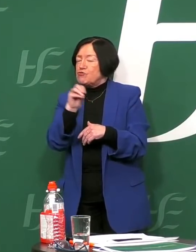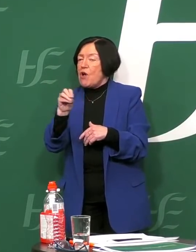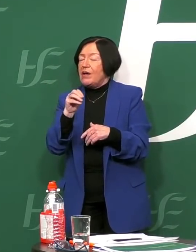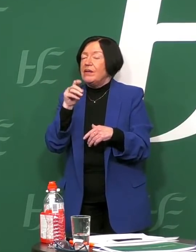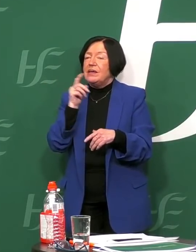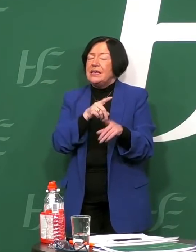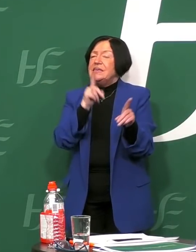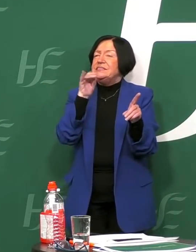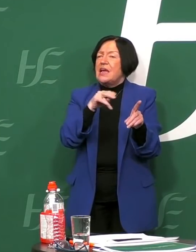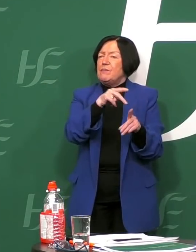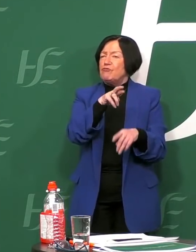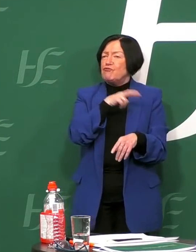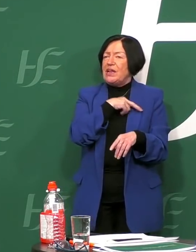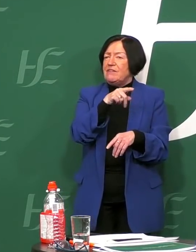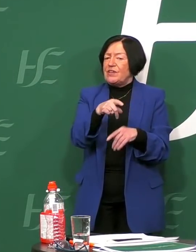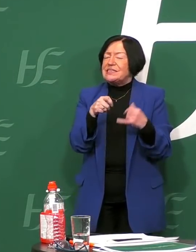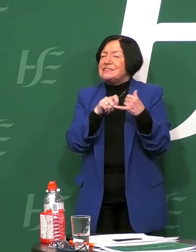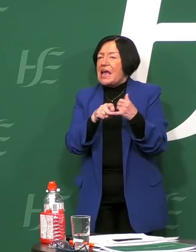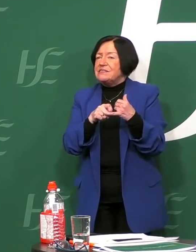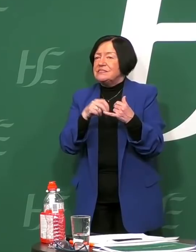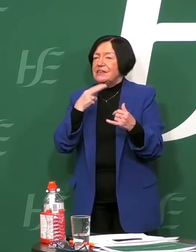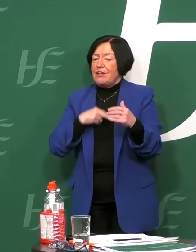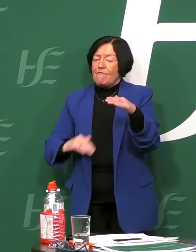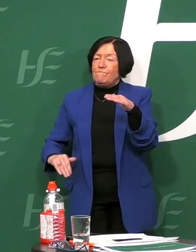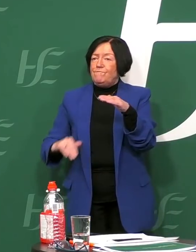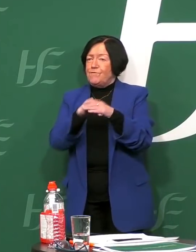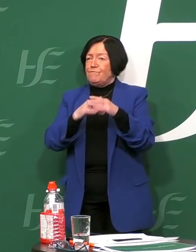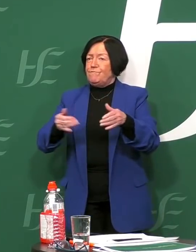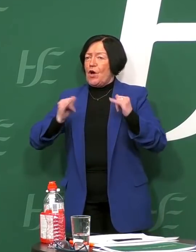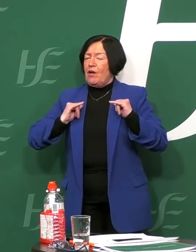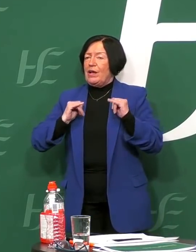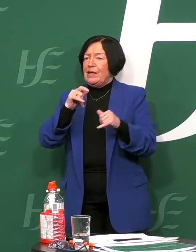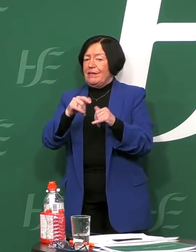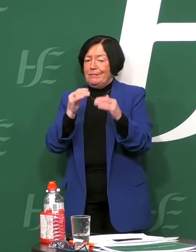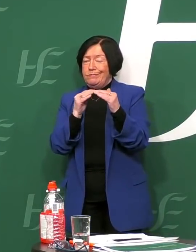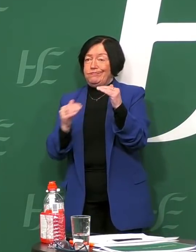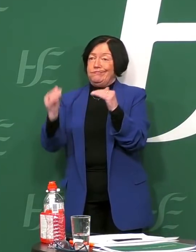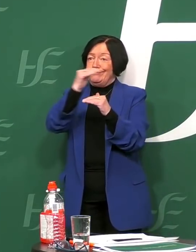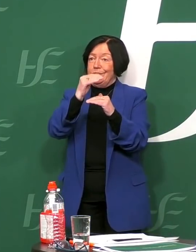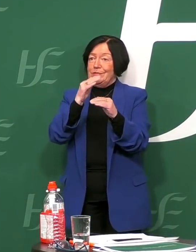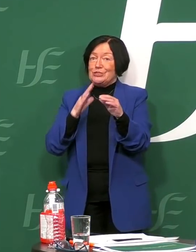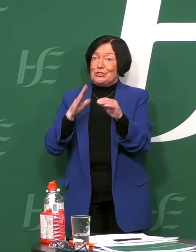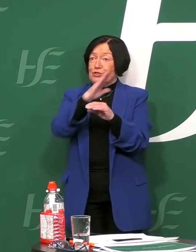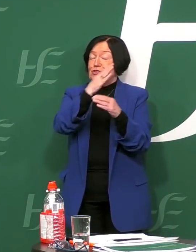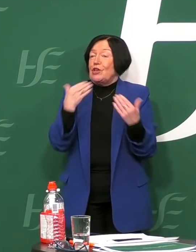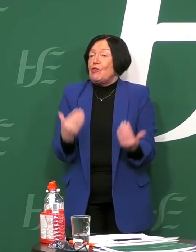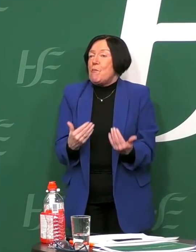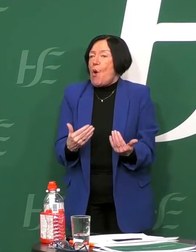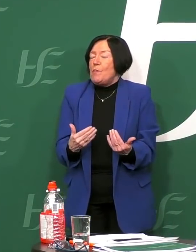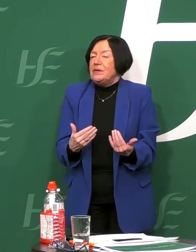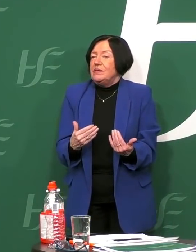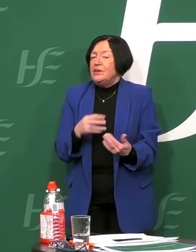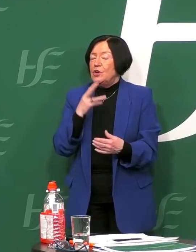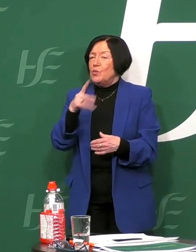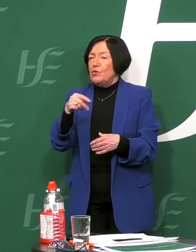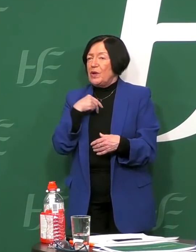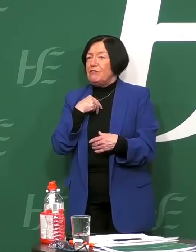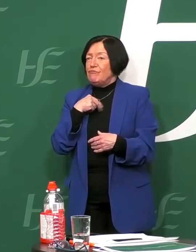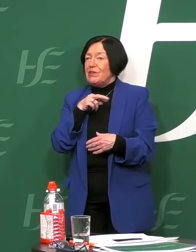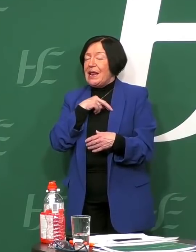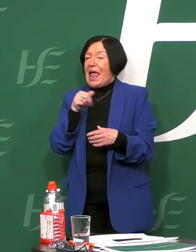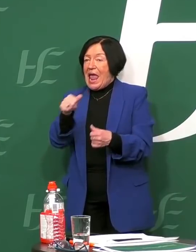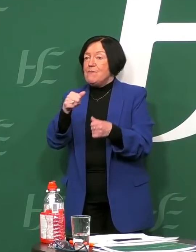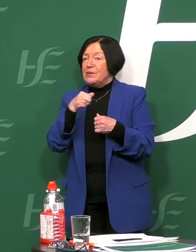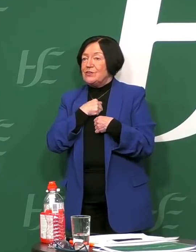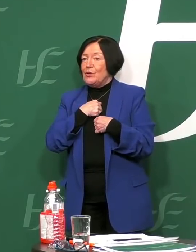suppose, Damien, realistically, if testing is almost at full capacity, it's, tipping above sort of surge at the moment. Will we realistically even